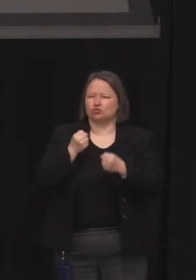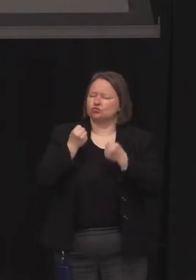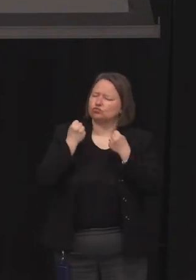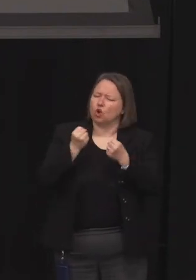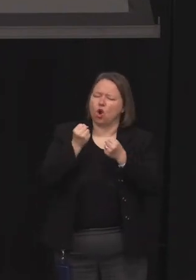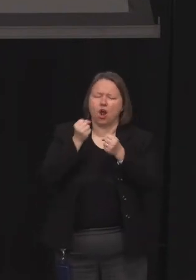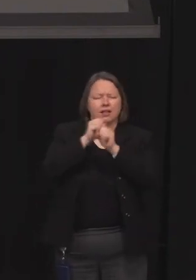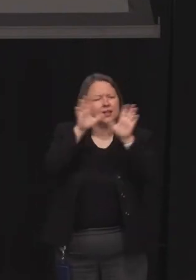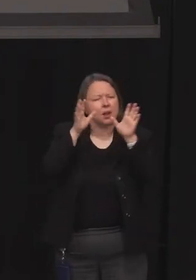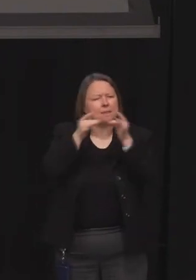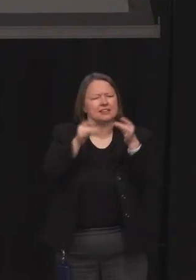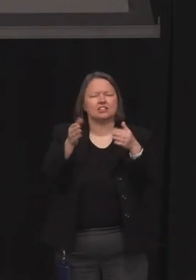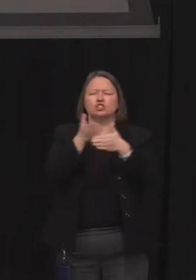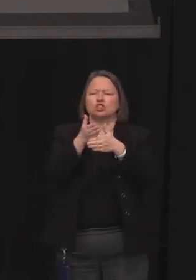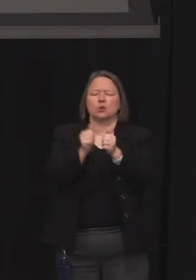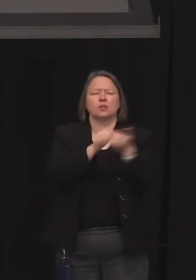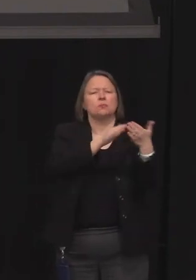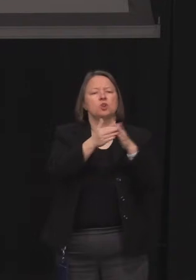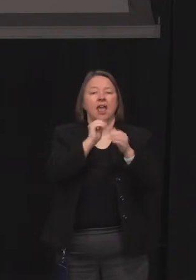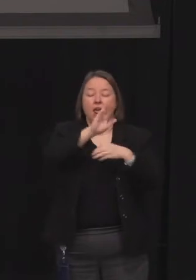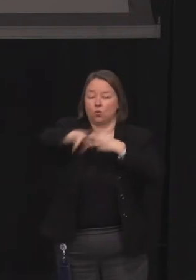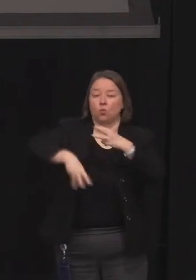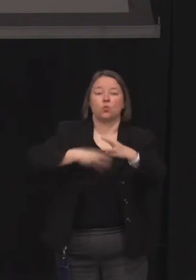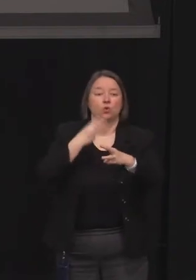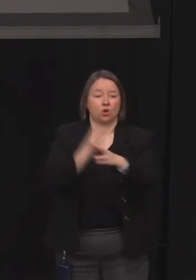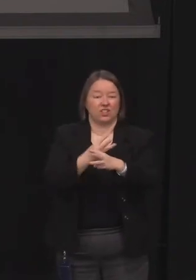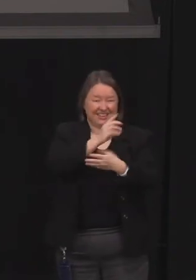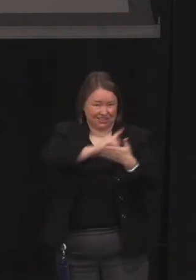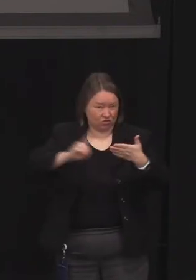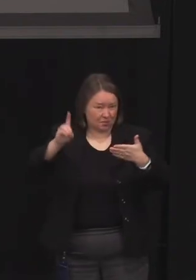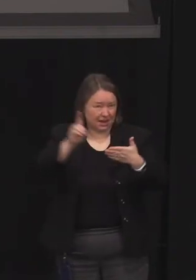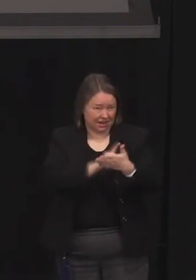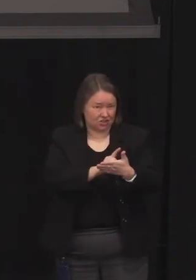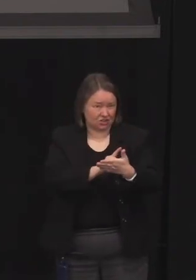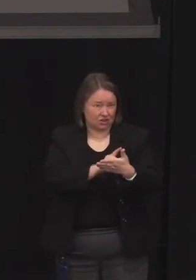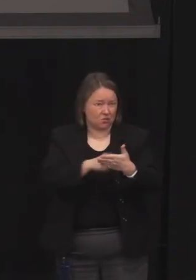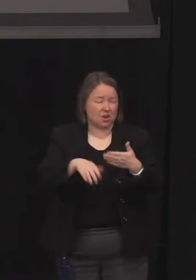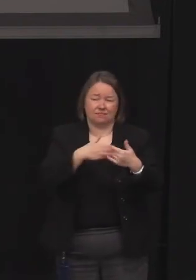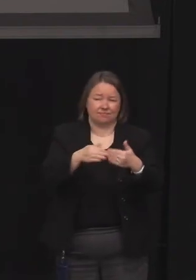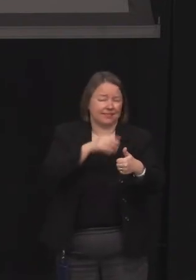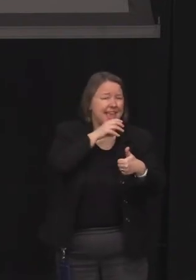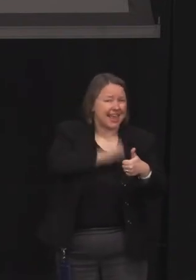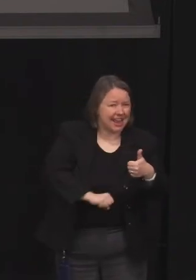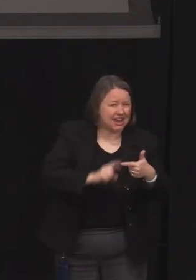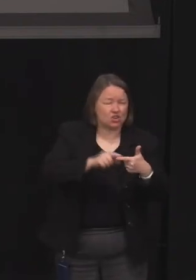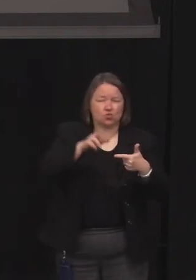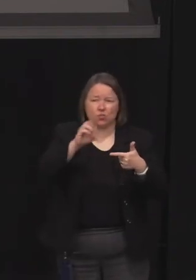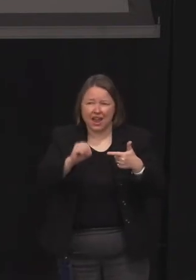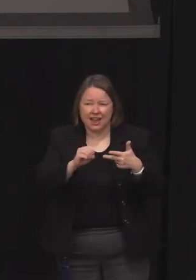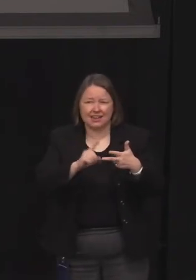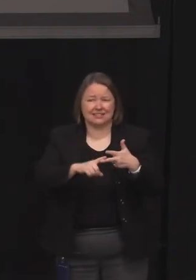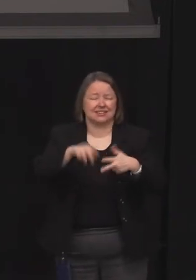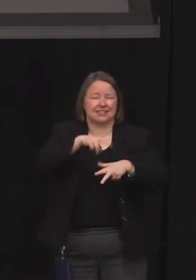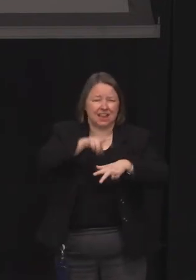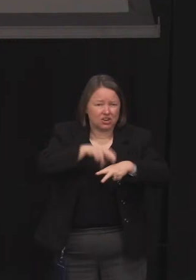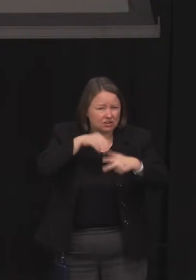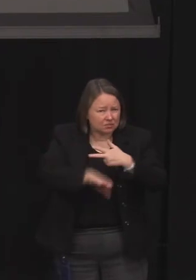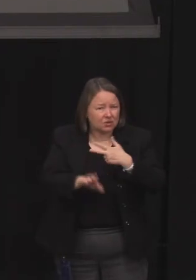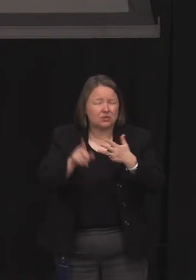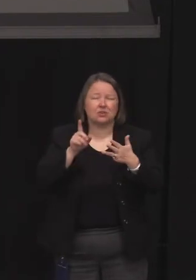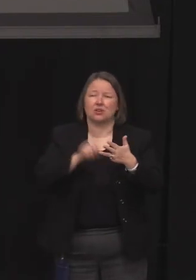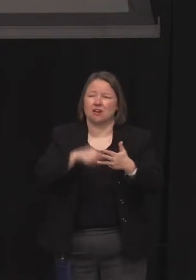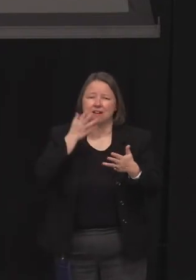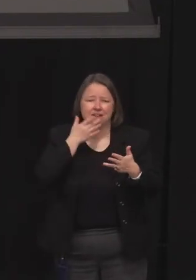clear message to our community and to the world that discrimination on the basis of age, race, national origin,